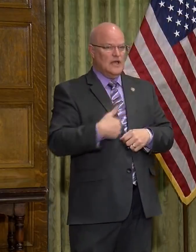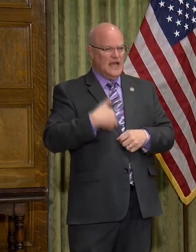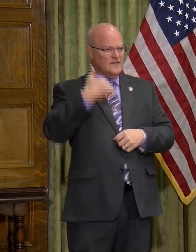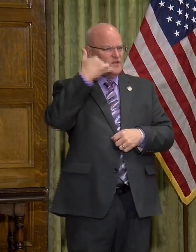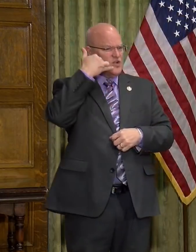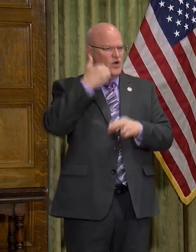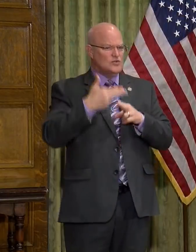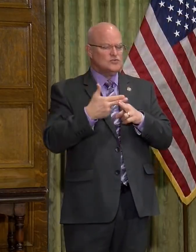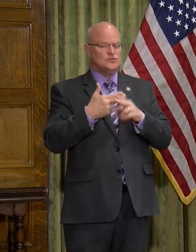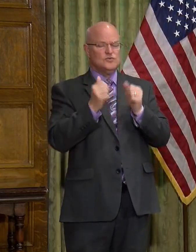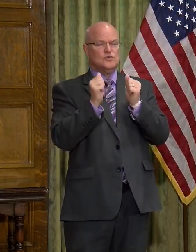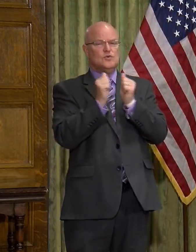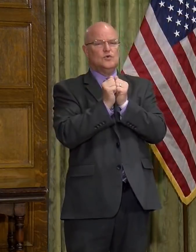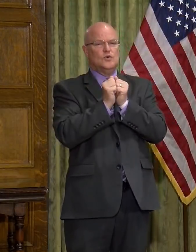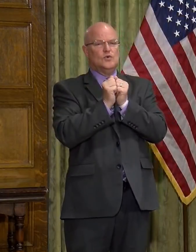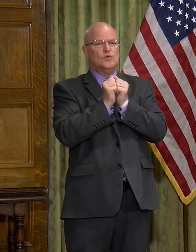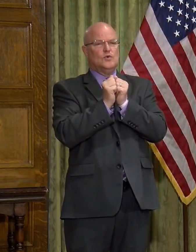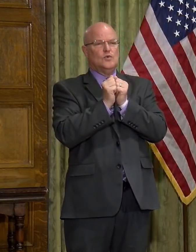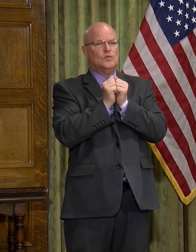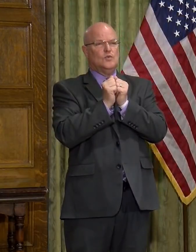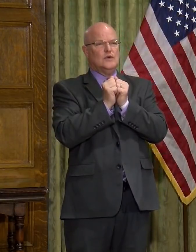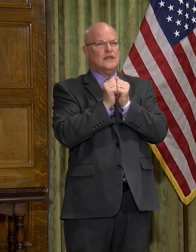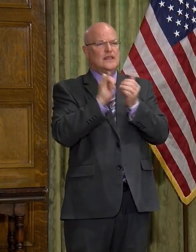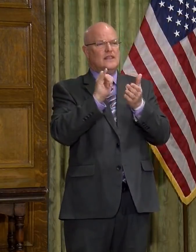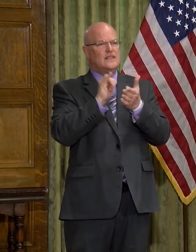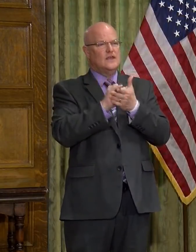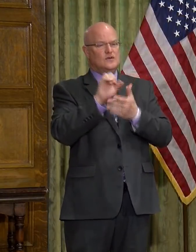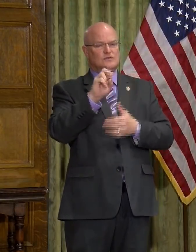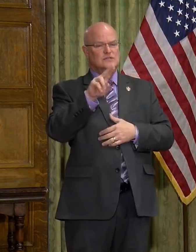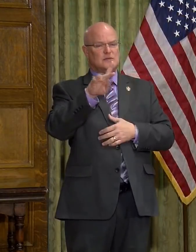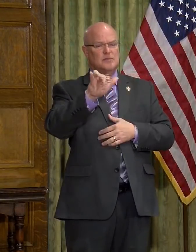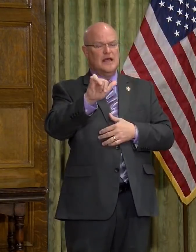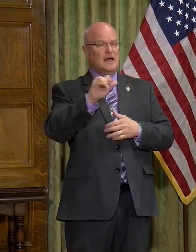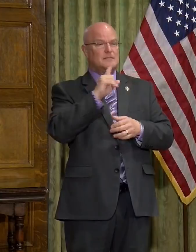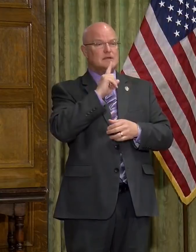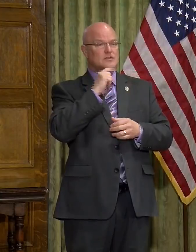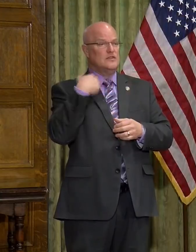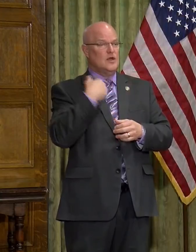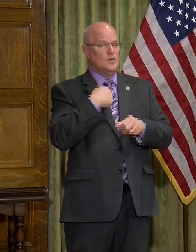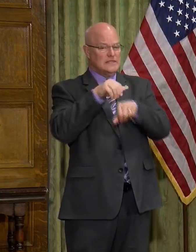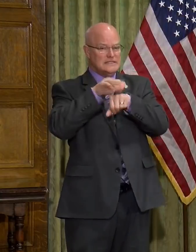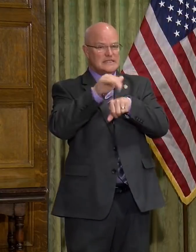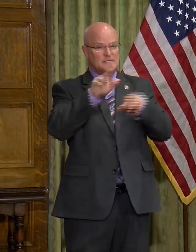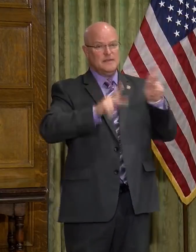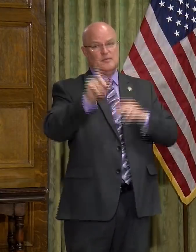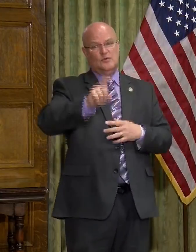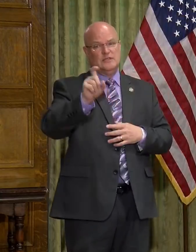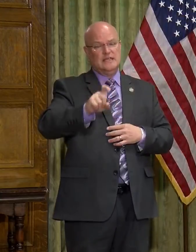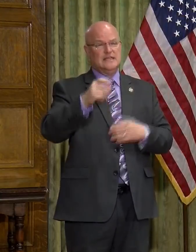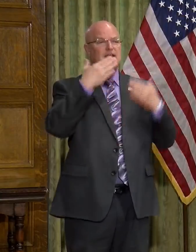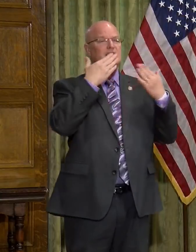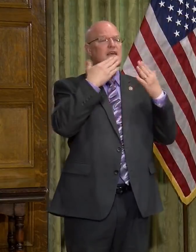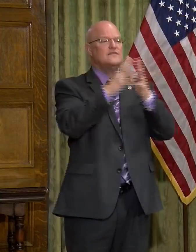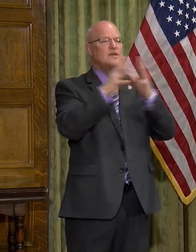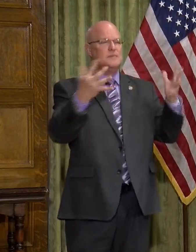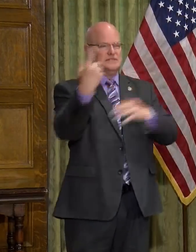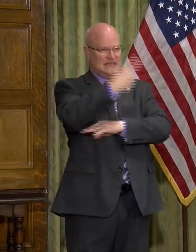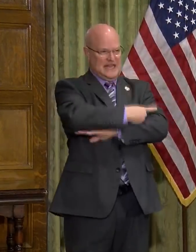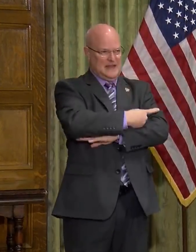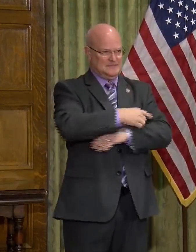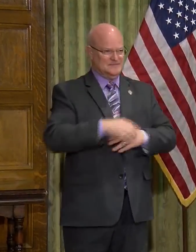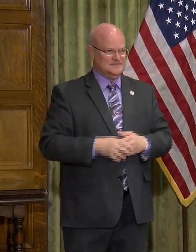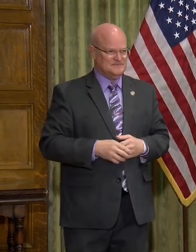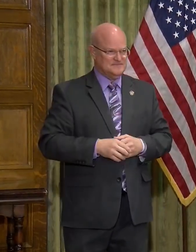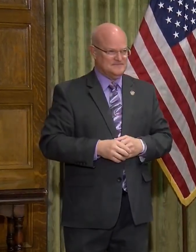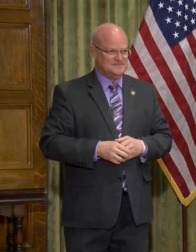here shortly with on that supply chain and making sure we get it out to those who need it. Thank you all very much today.